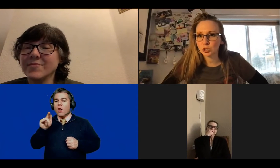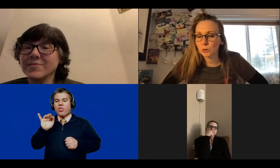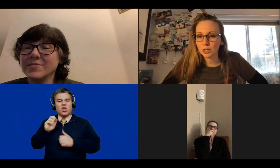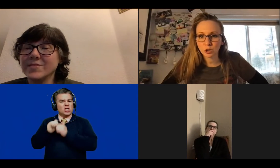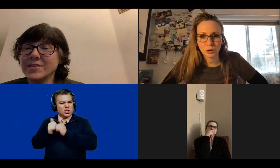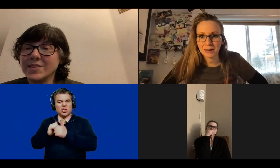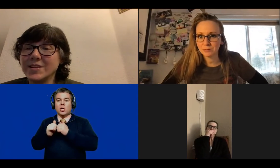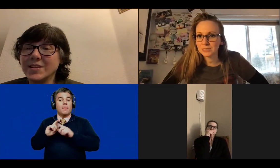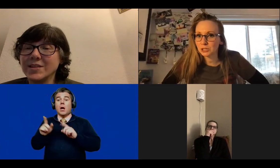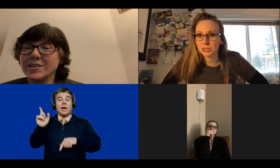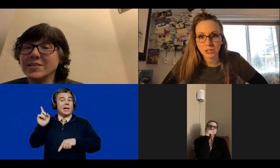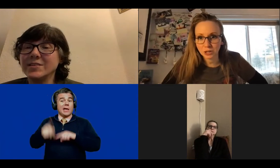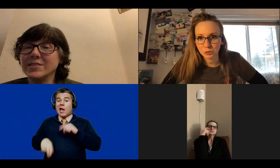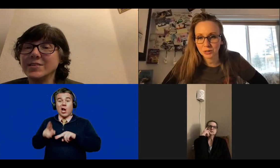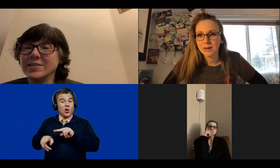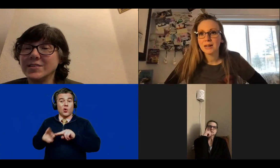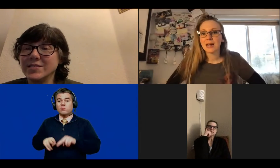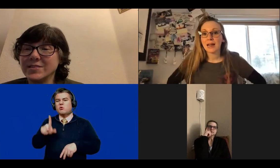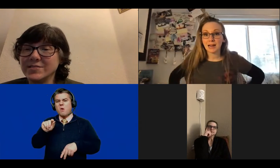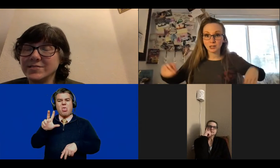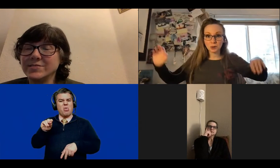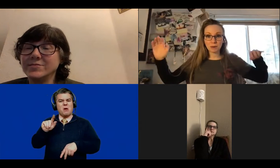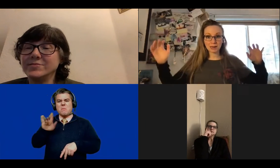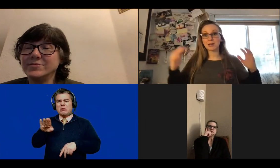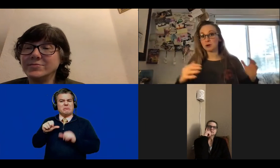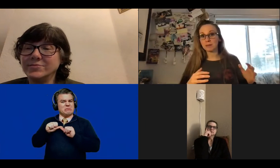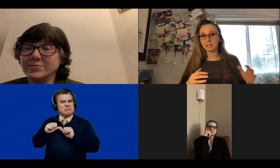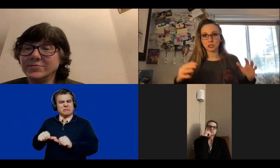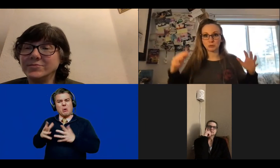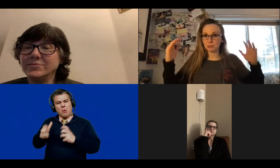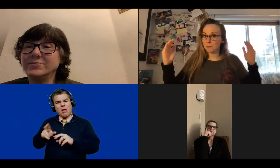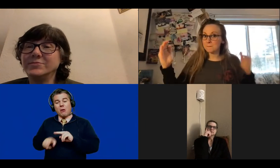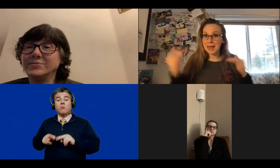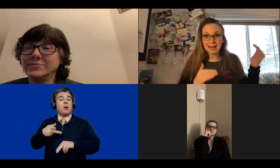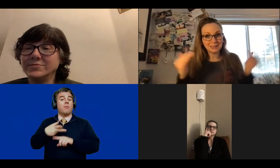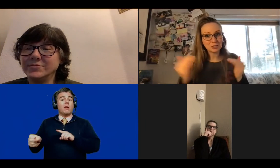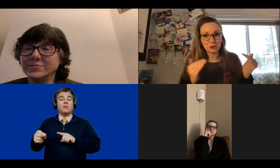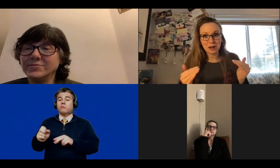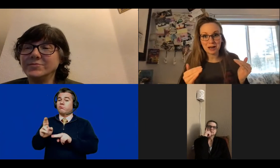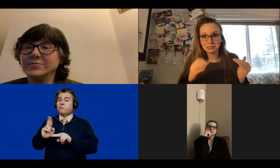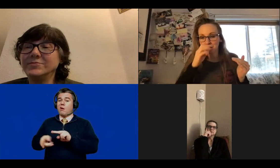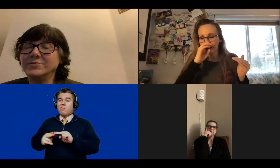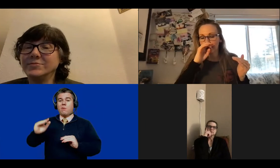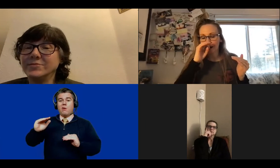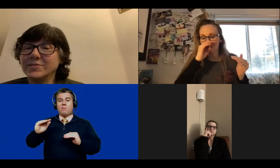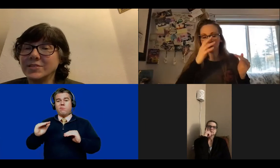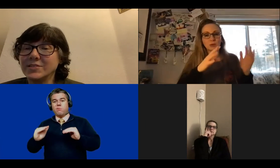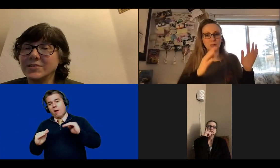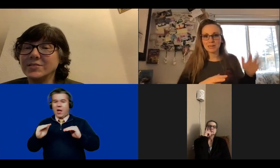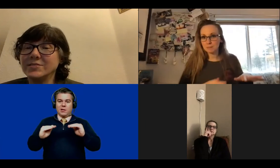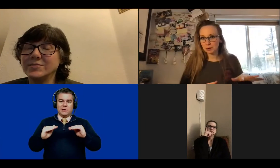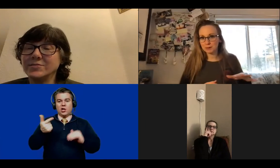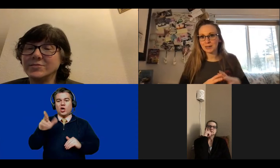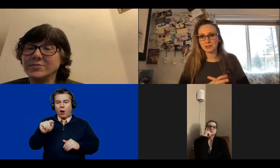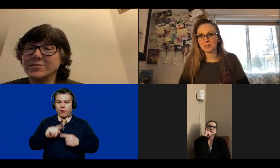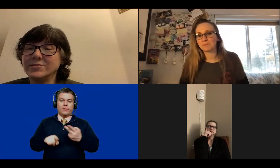the last 20-30 pounds that just stuck to her. And by getting on Plexus, she was able to balance her gut. She was able